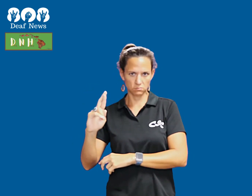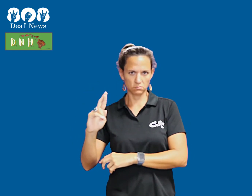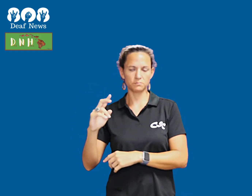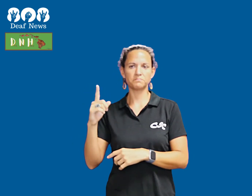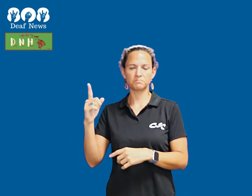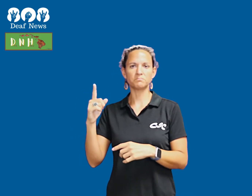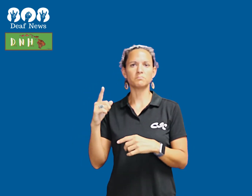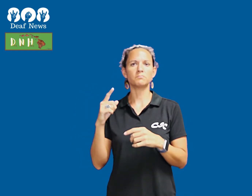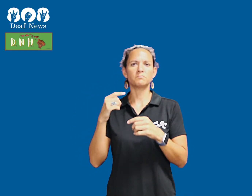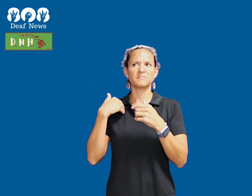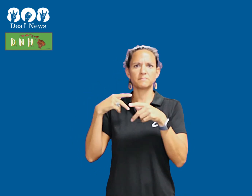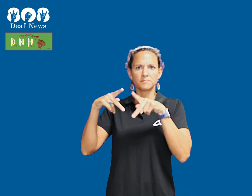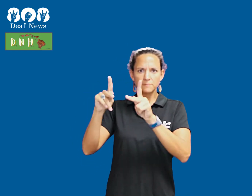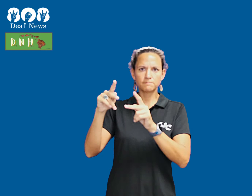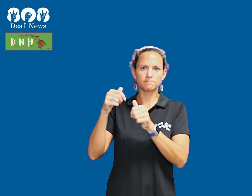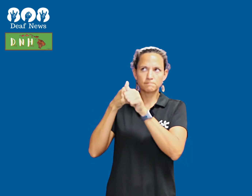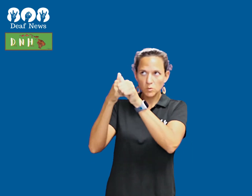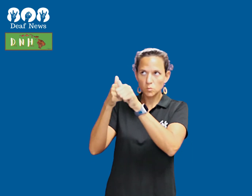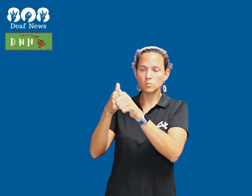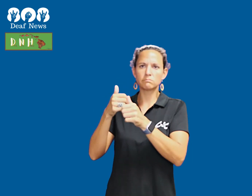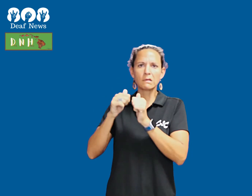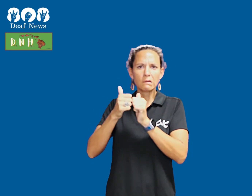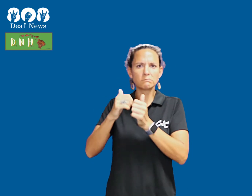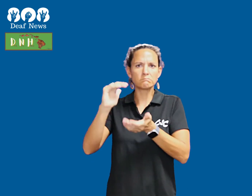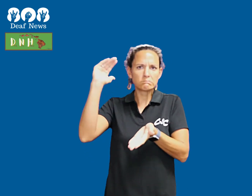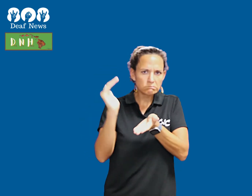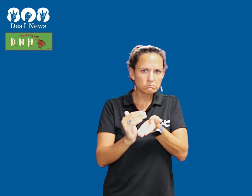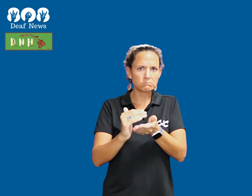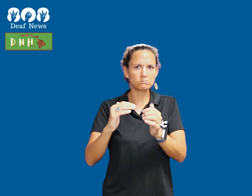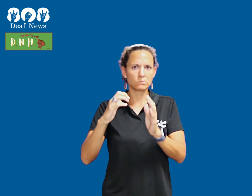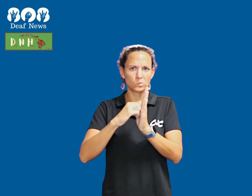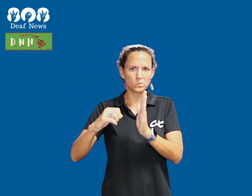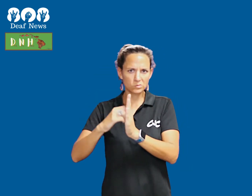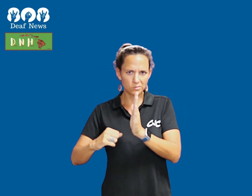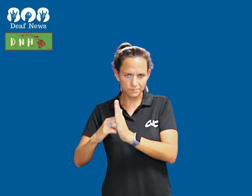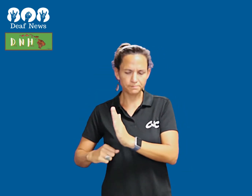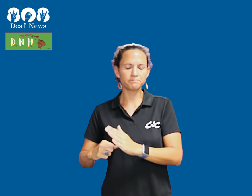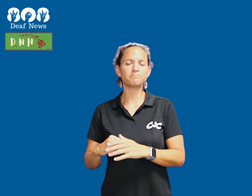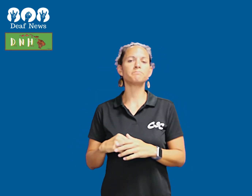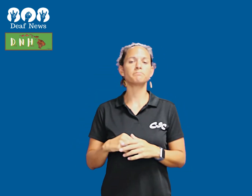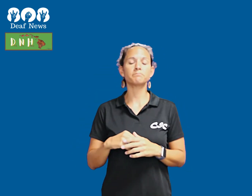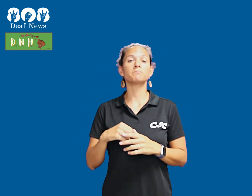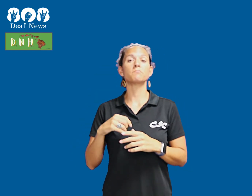DLNR. By complying with the permits, it would help mitigate the erosion.